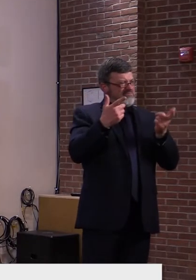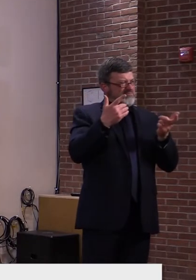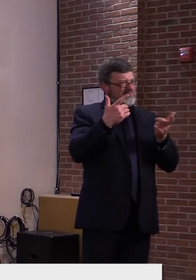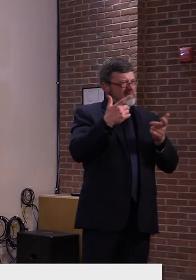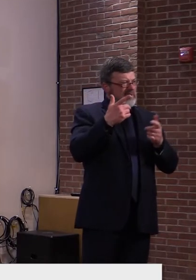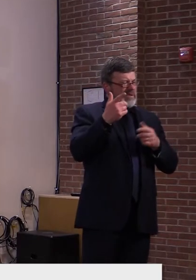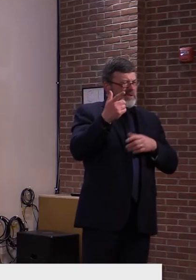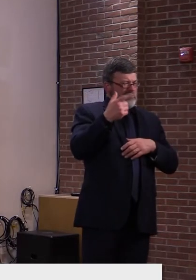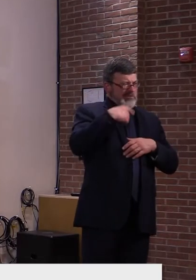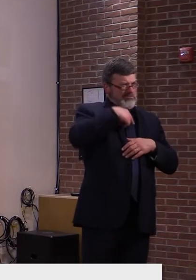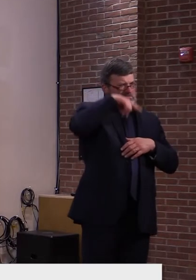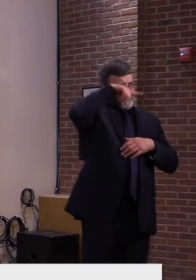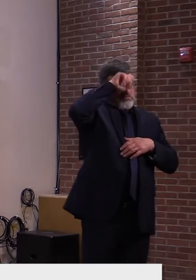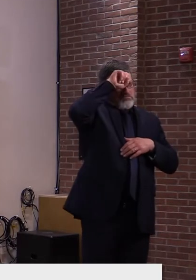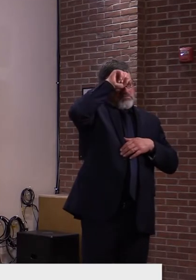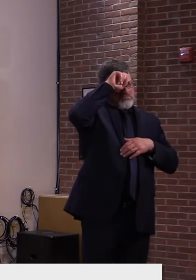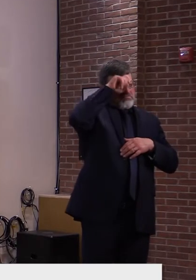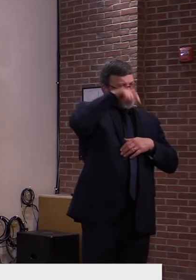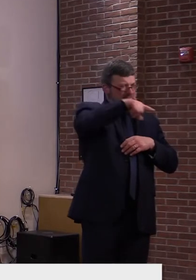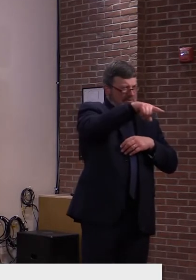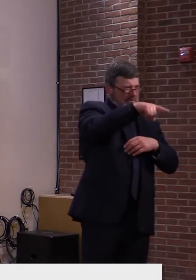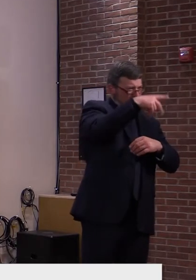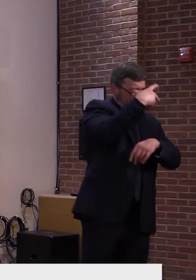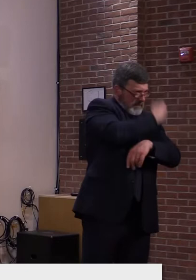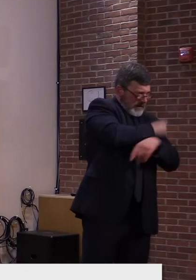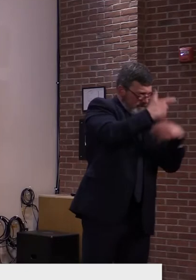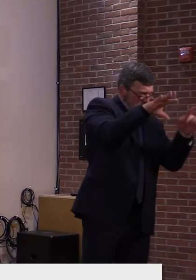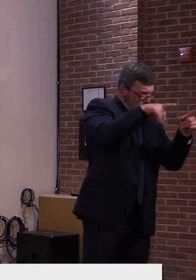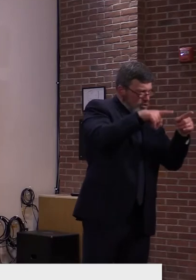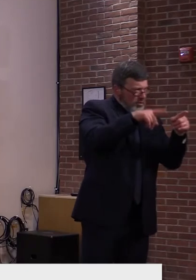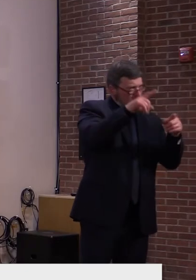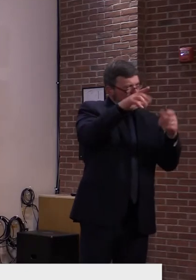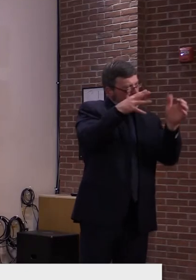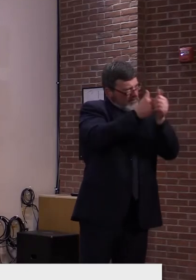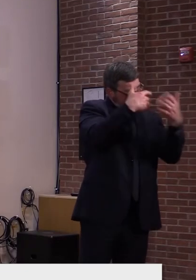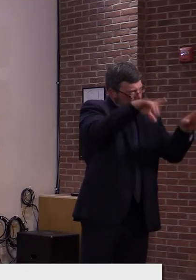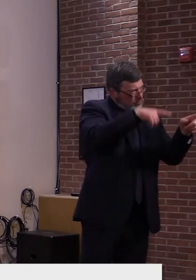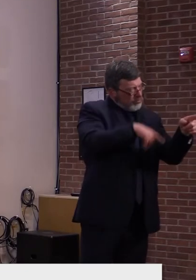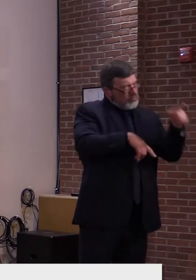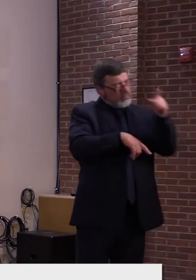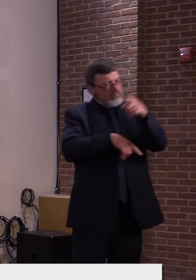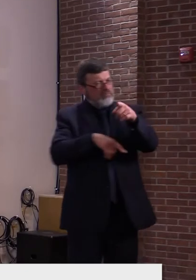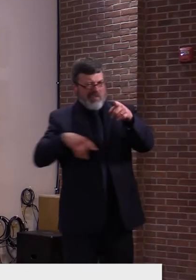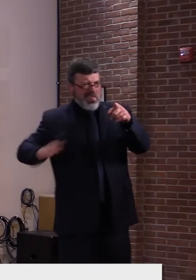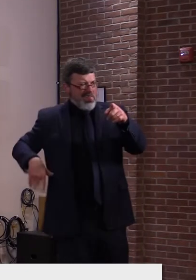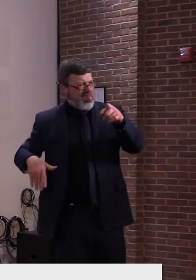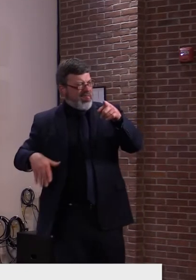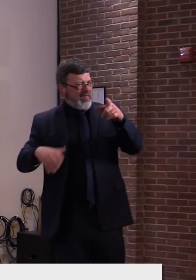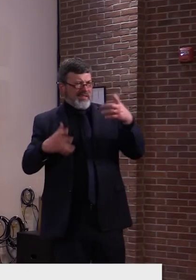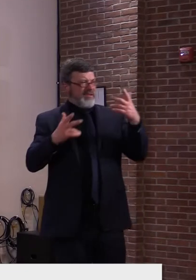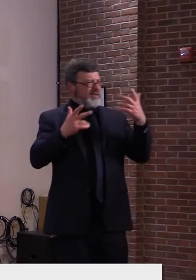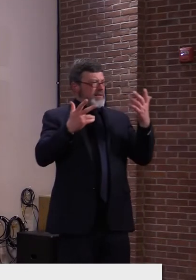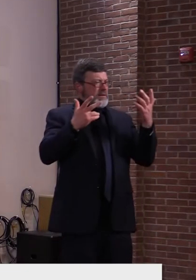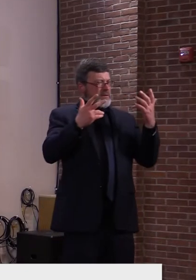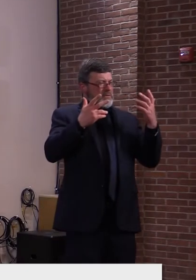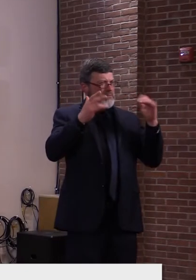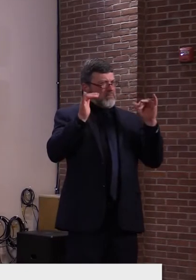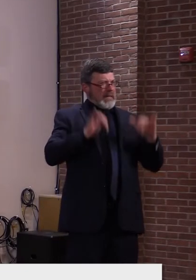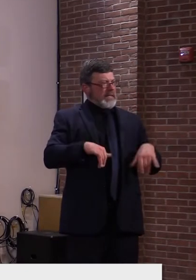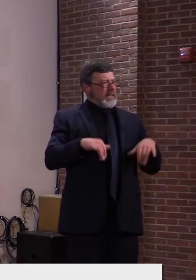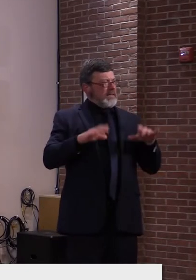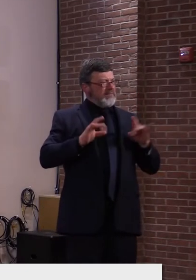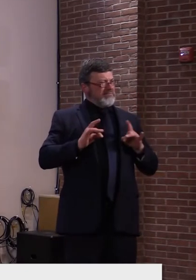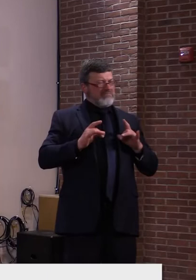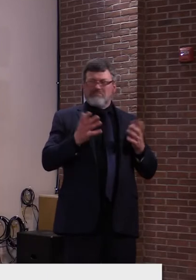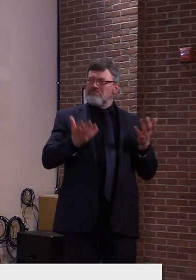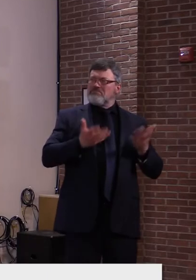are getting sick at the same rate right now? That's exactly why we should not focus on cases anymore. This is such a